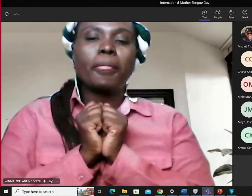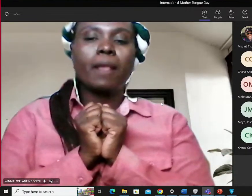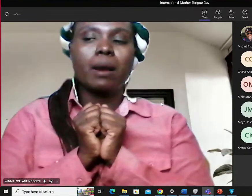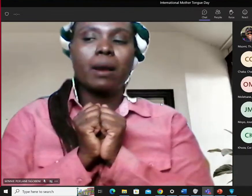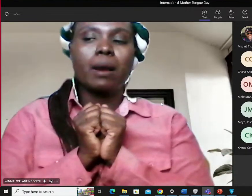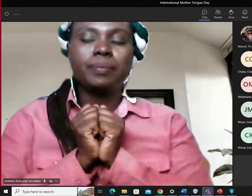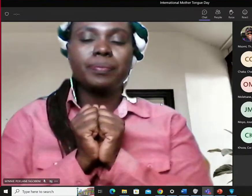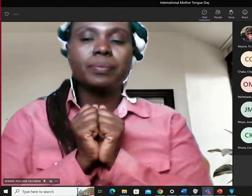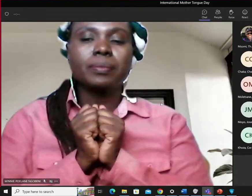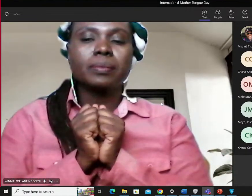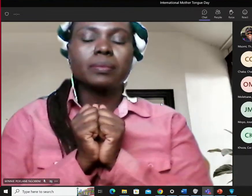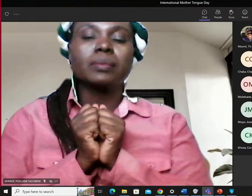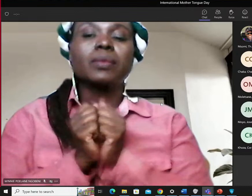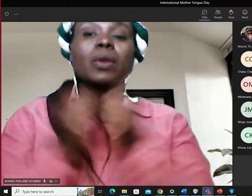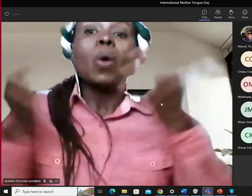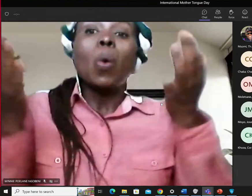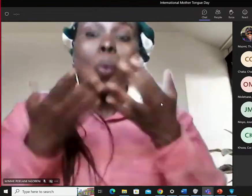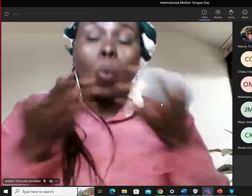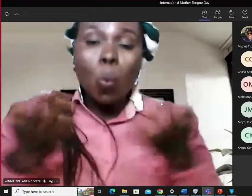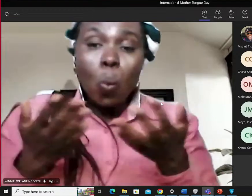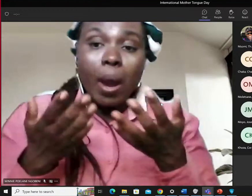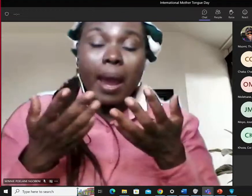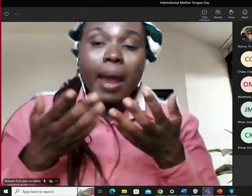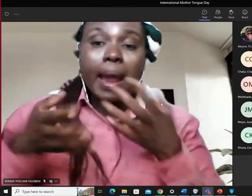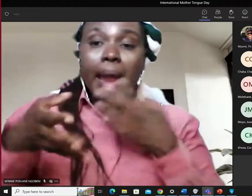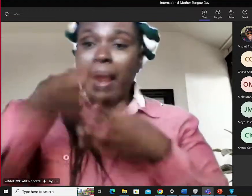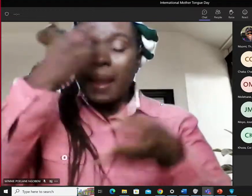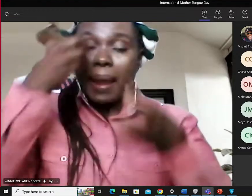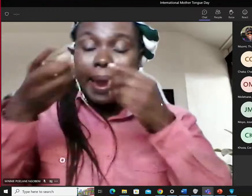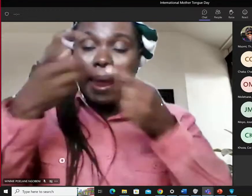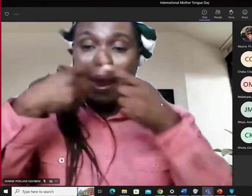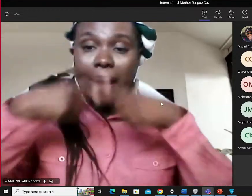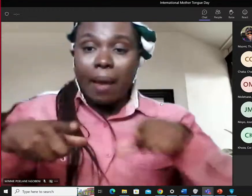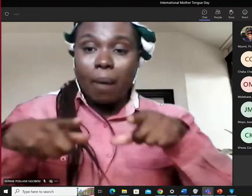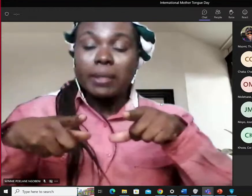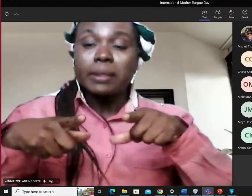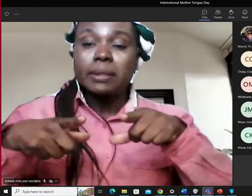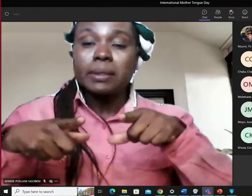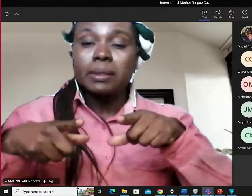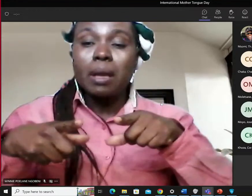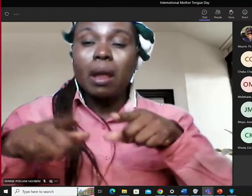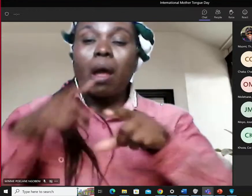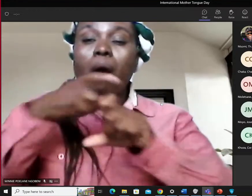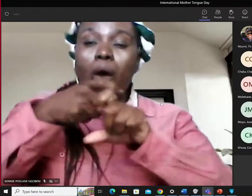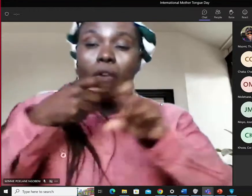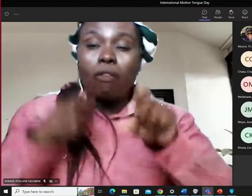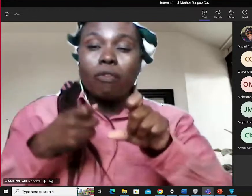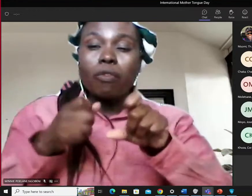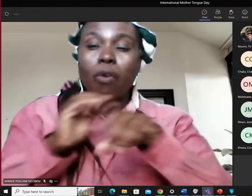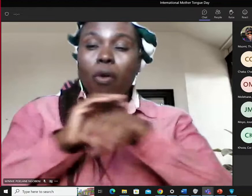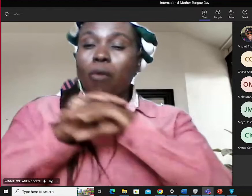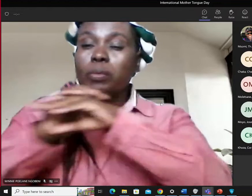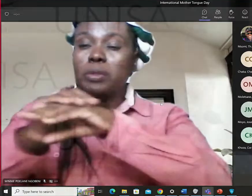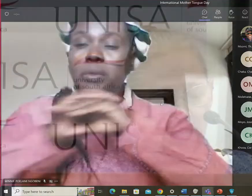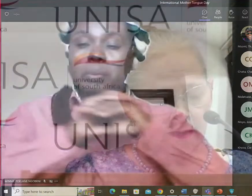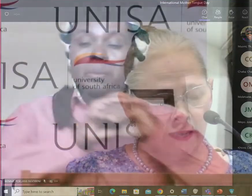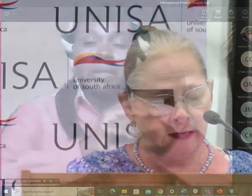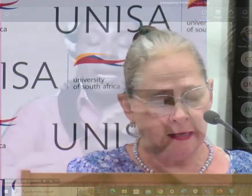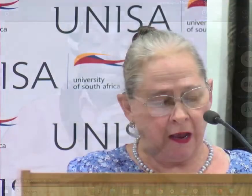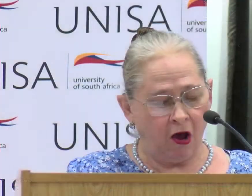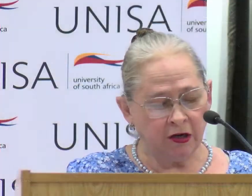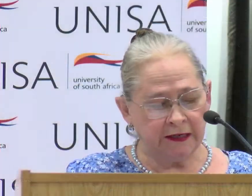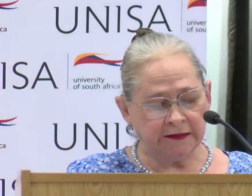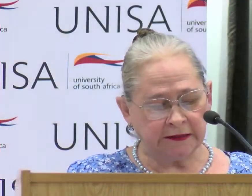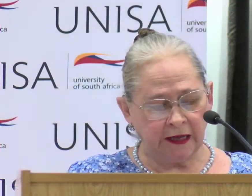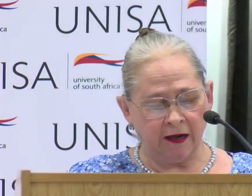the deaf learn sign language? They learn sign language from their peers in schools for the deaf. They